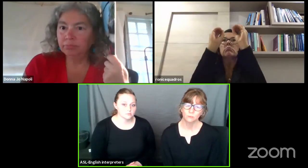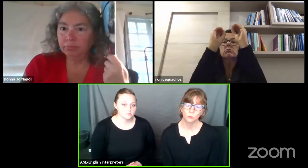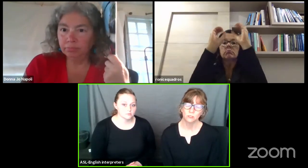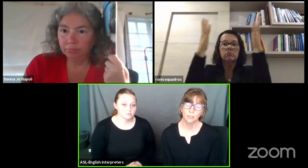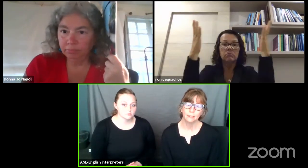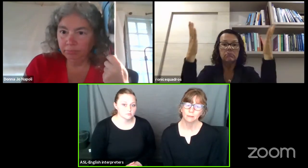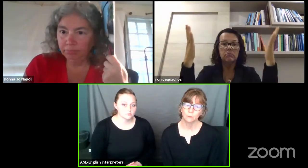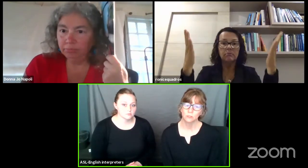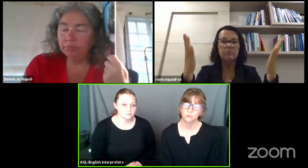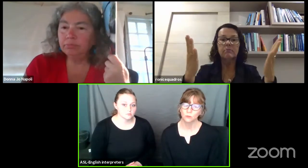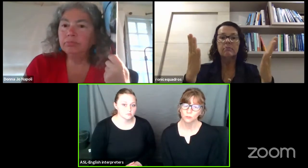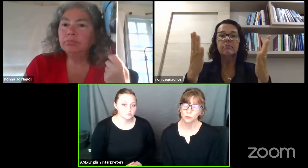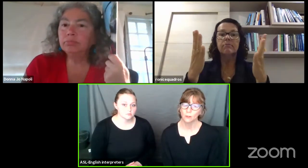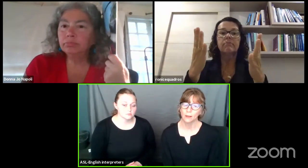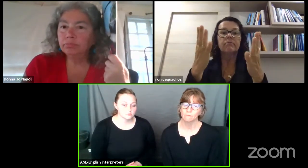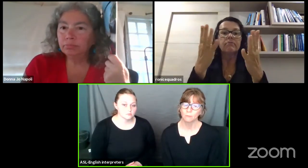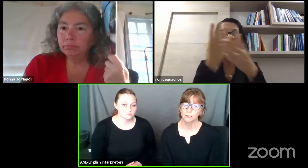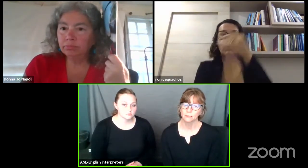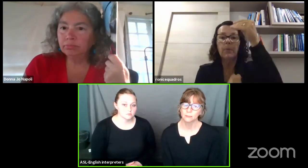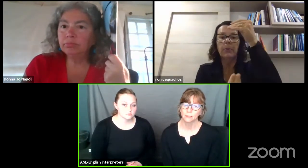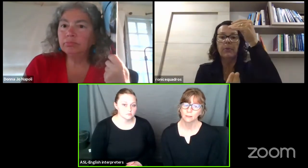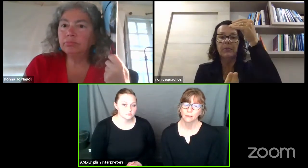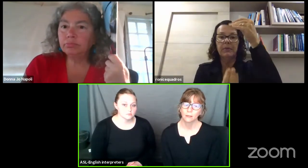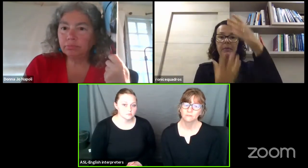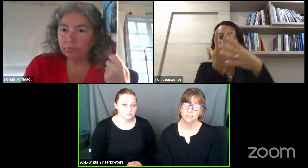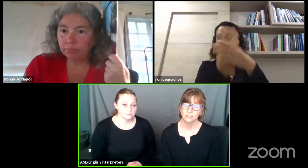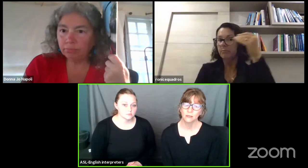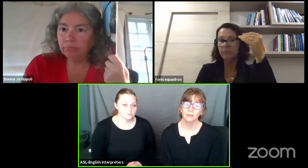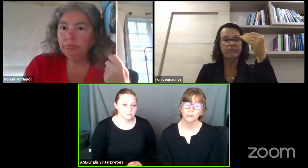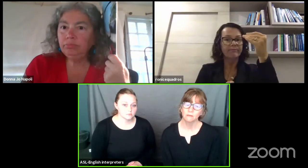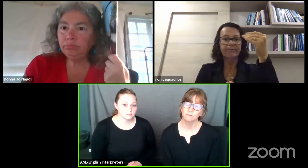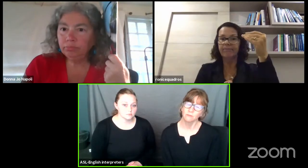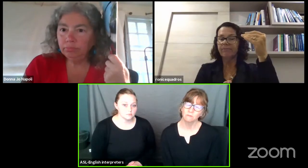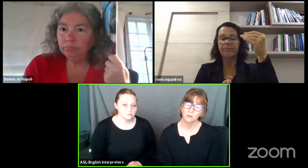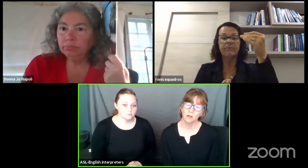hasn't been exposed to any language for 2.5 months.